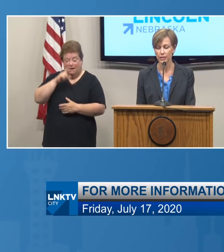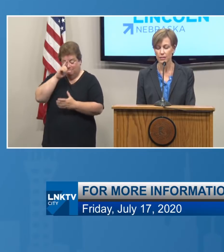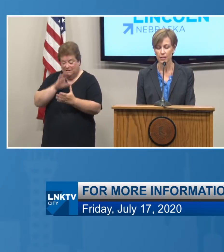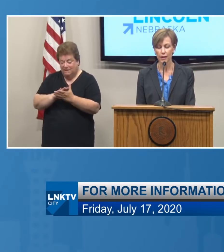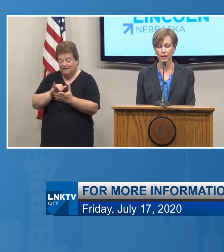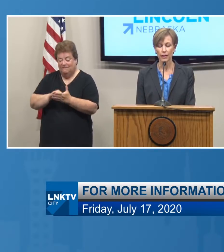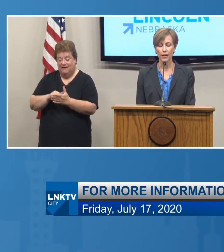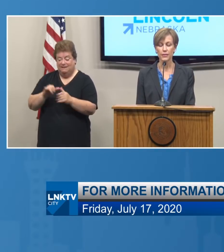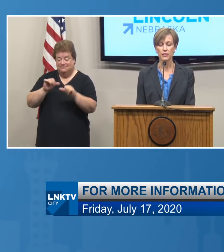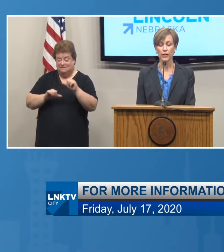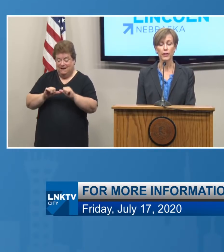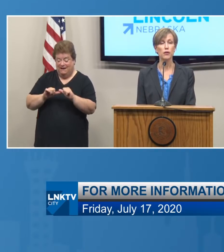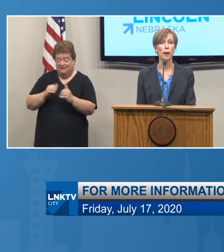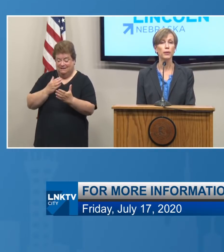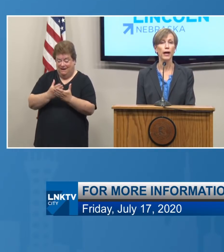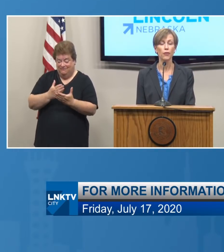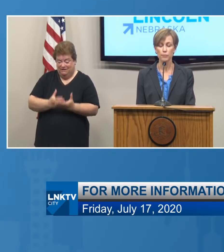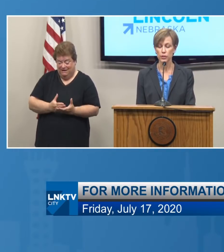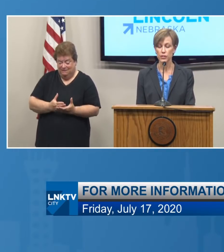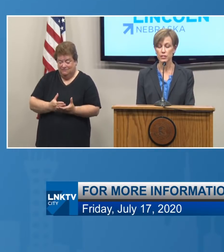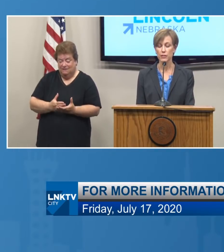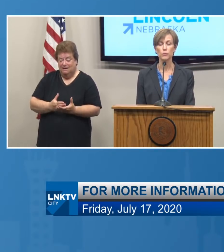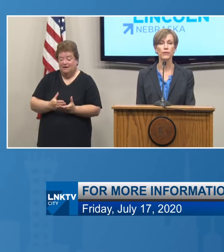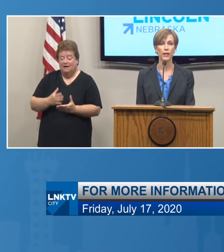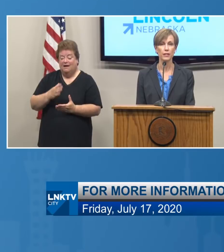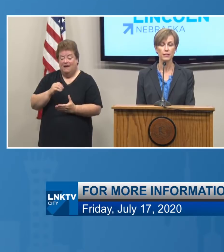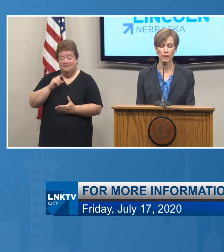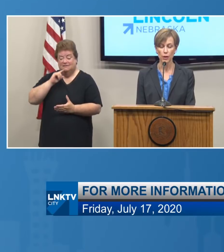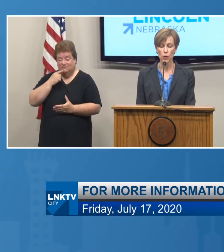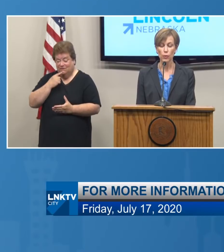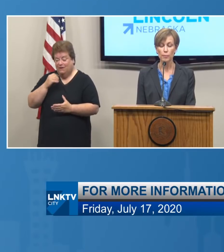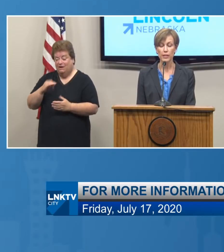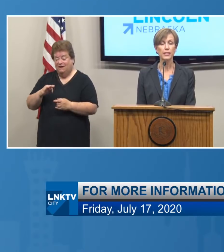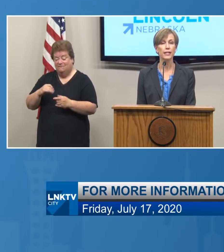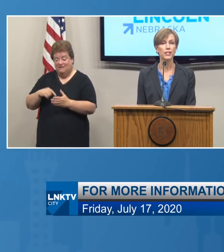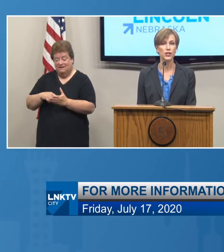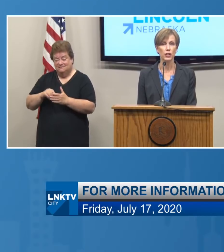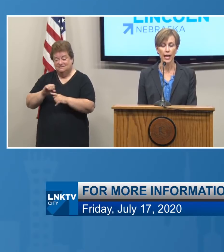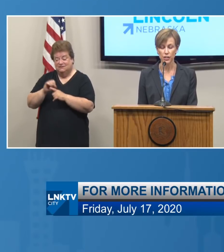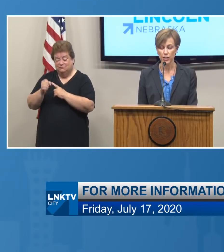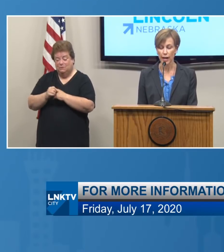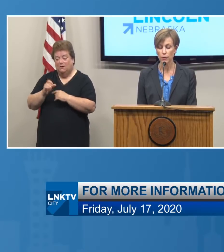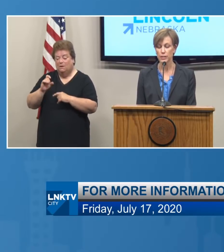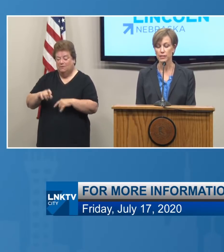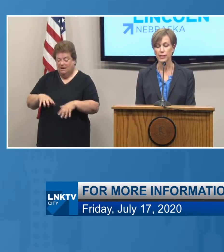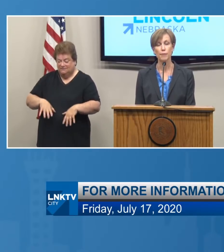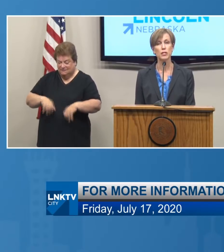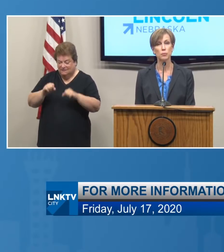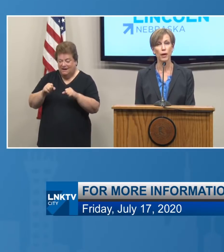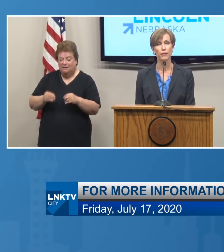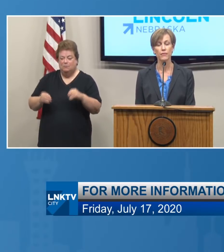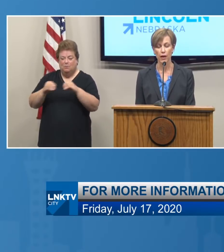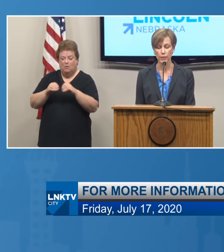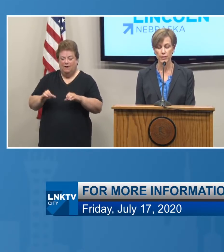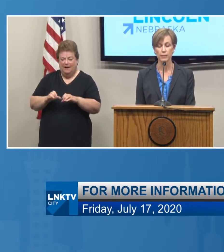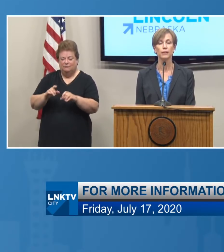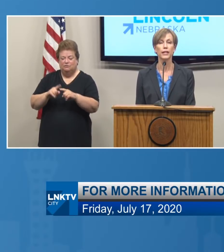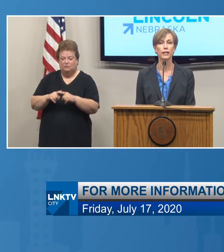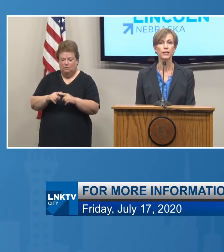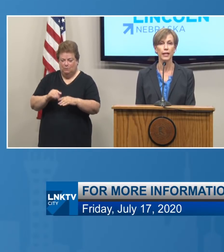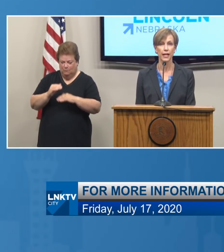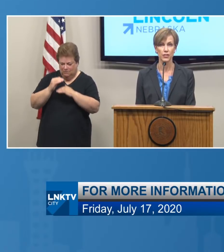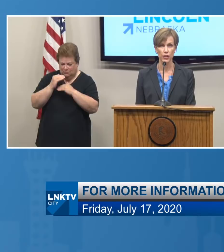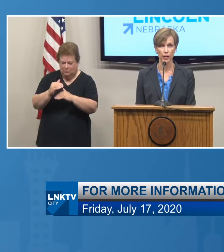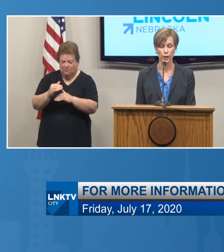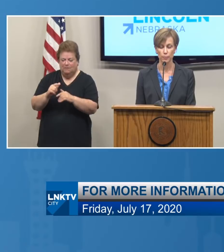scientific evidence and the severity of the public health emergency that we face, we must take additional action now to stem the spread of the virus in